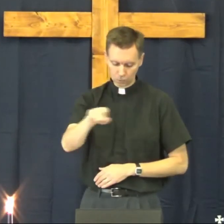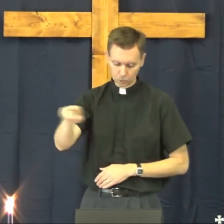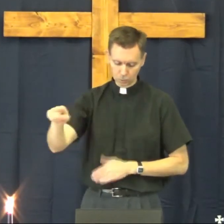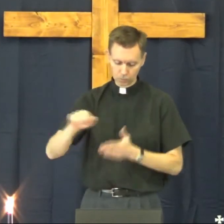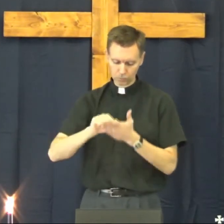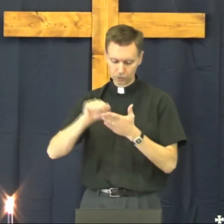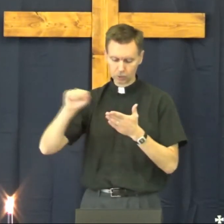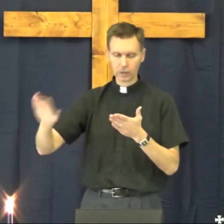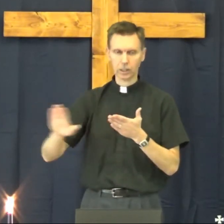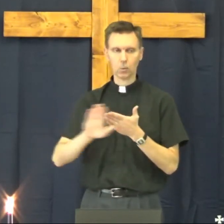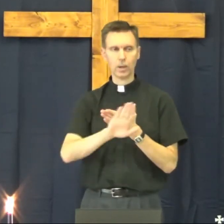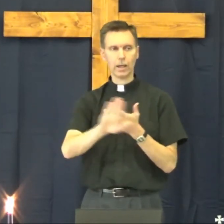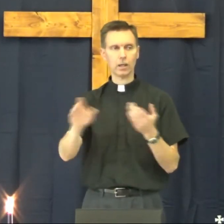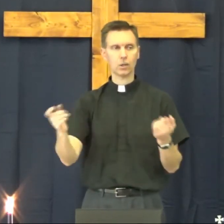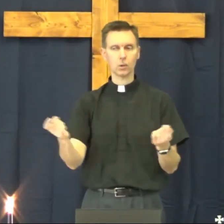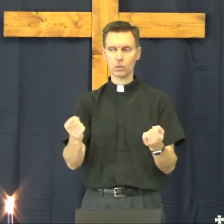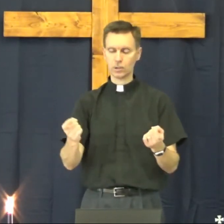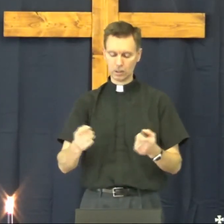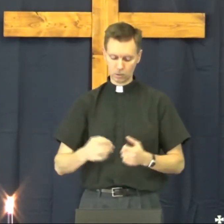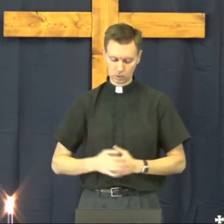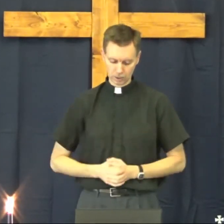you to take away your sins.